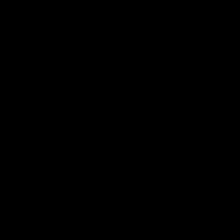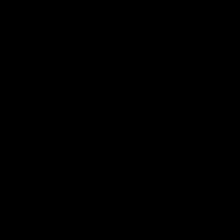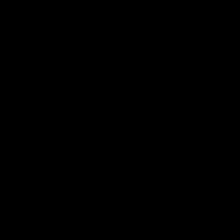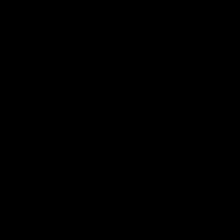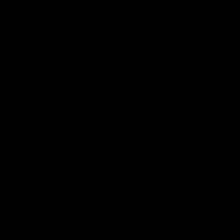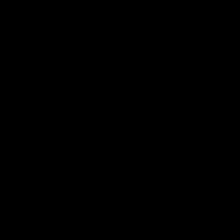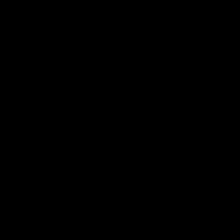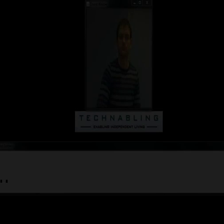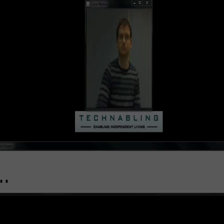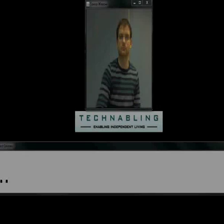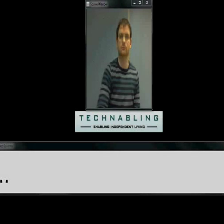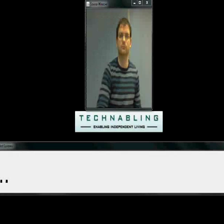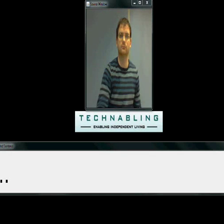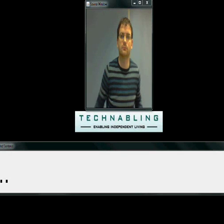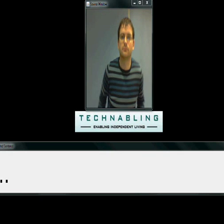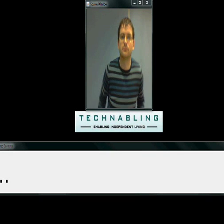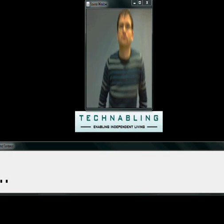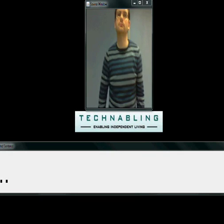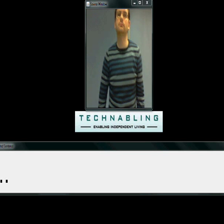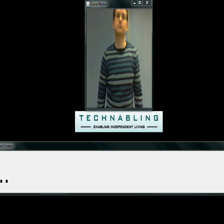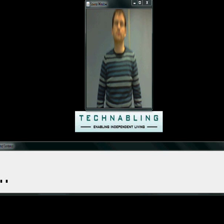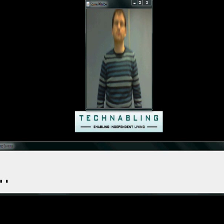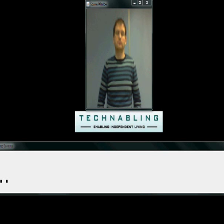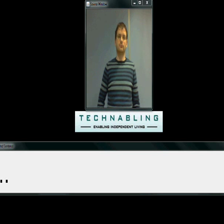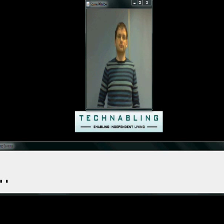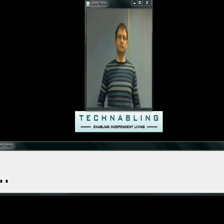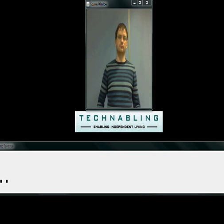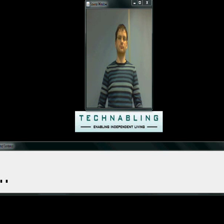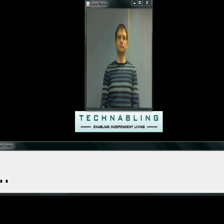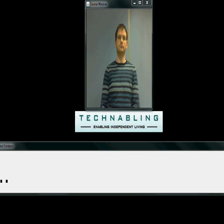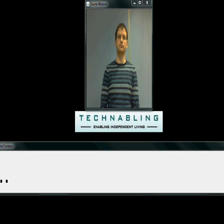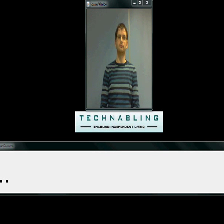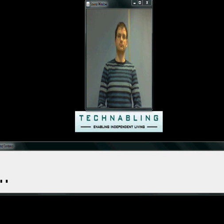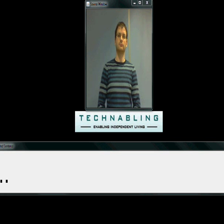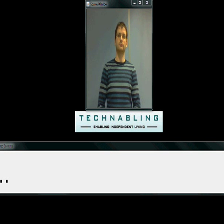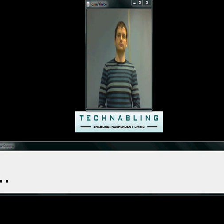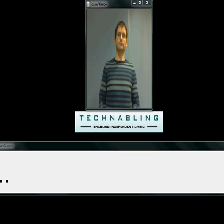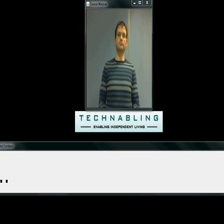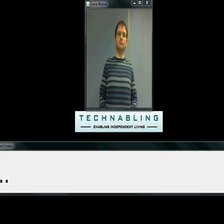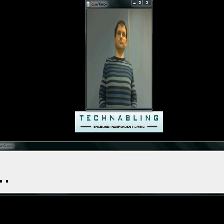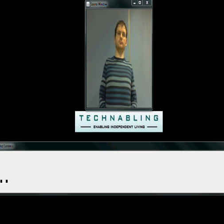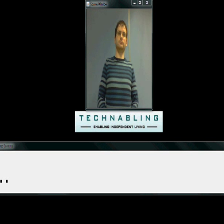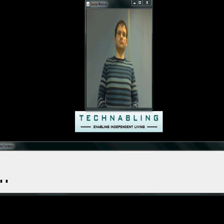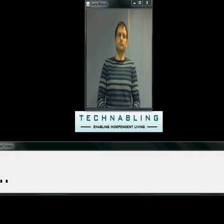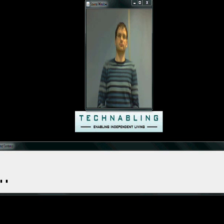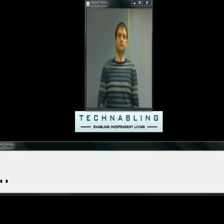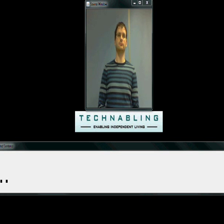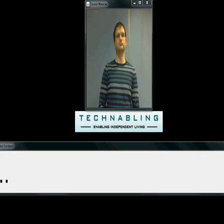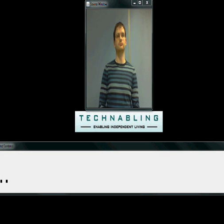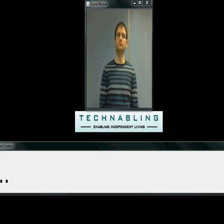Right, I think it's time for a demonstration. The screen capture method has lost some of the quality of the video, but I'll talk you through what's happening. Here we can